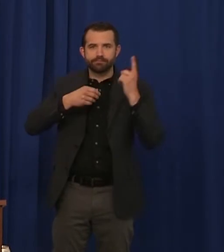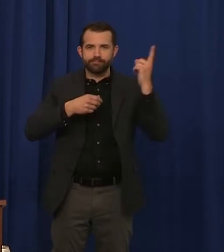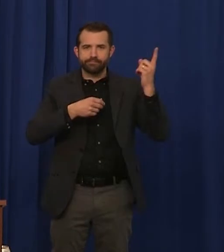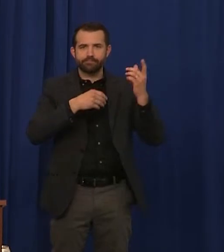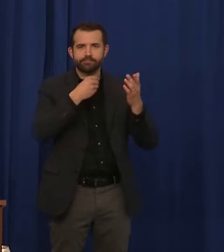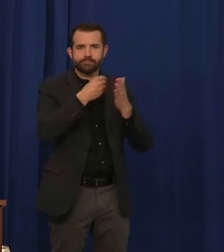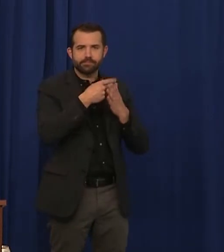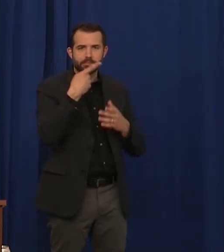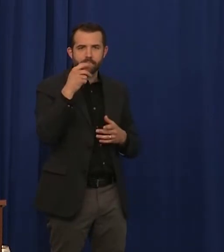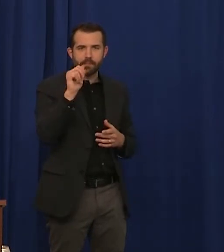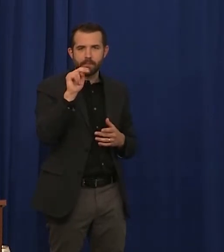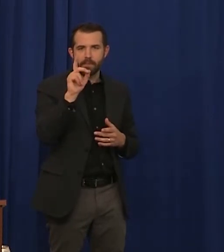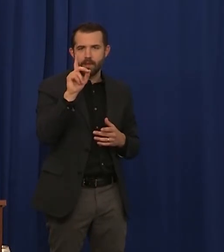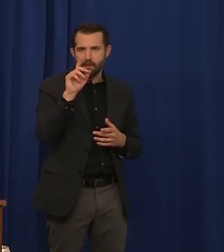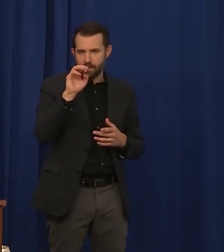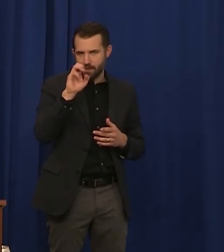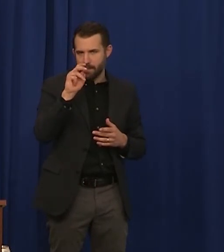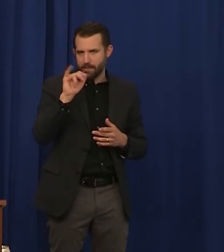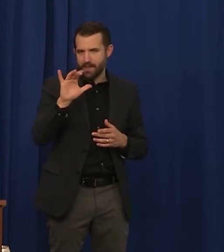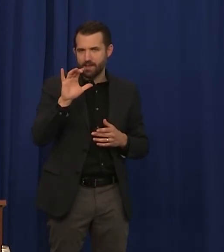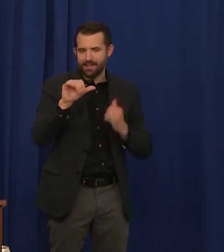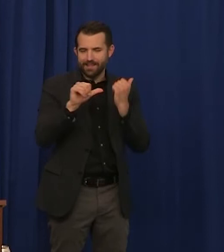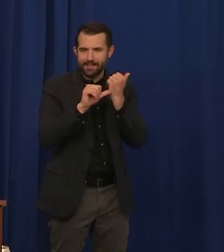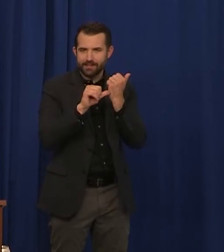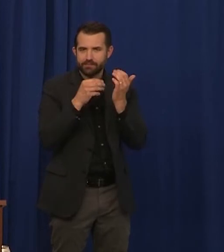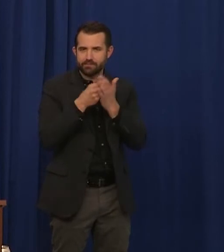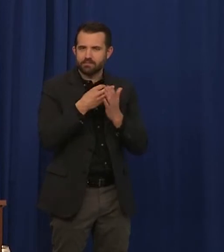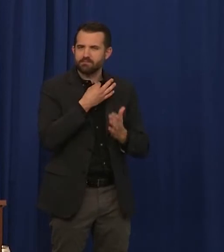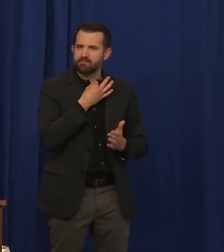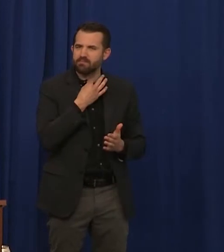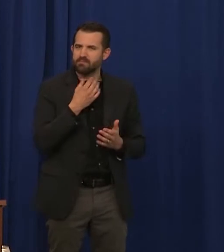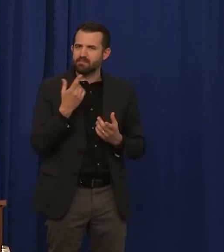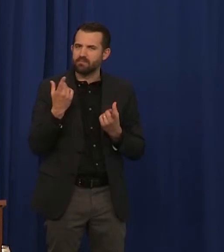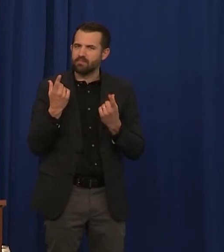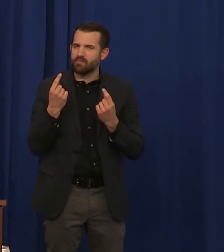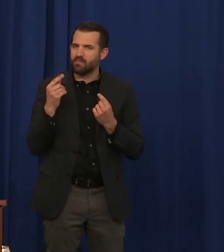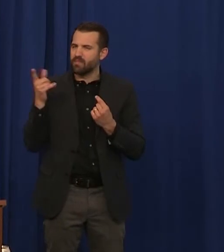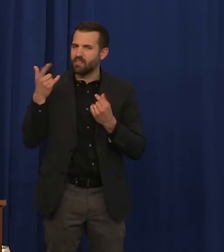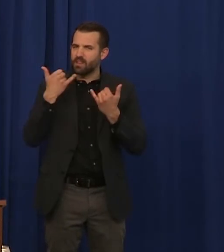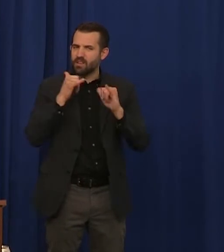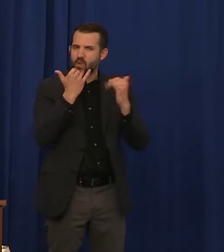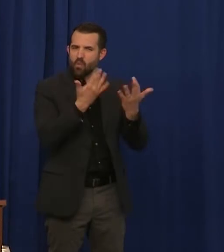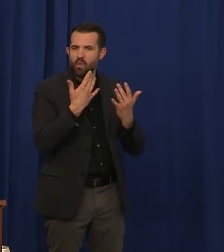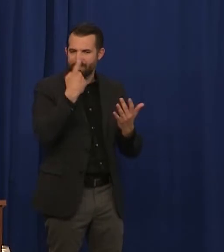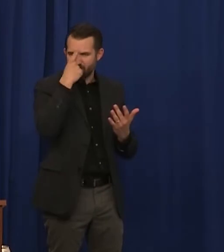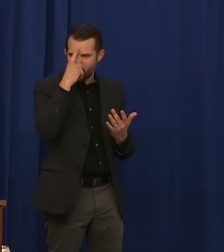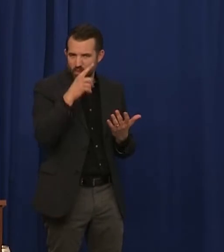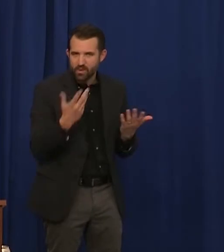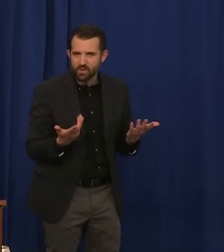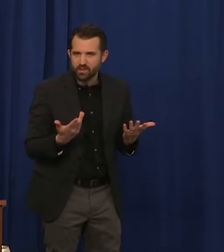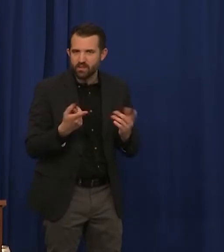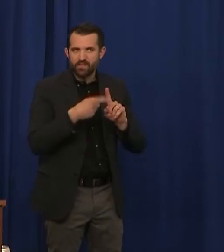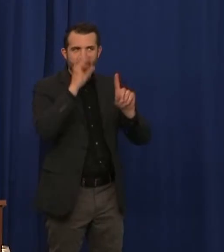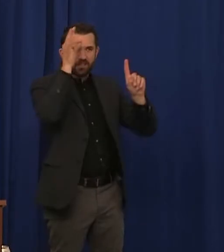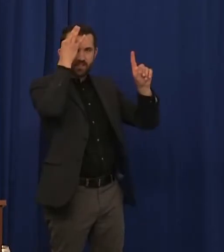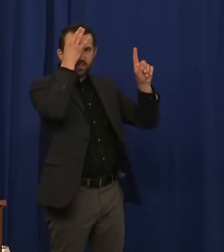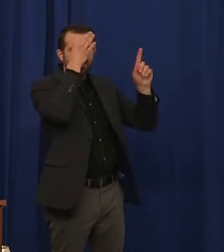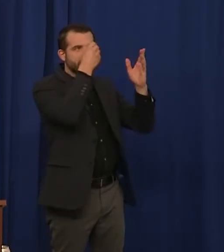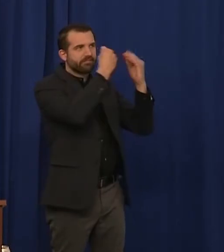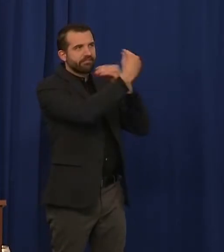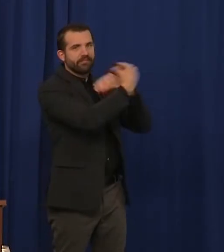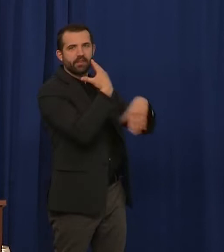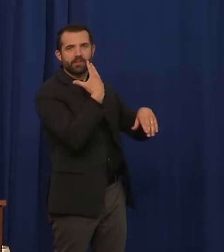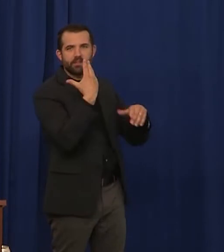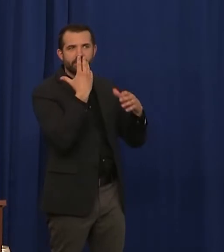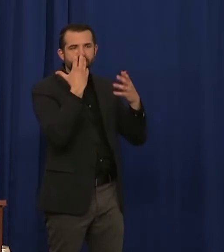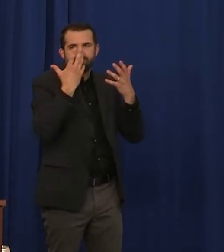what specific guidance Maine is waiting on? Like what do we still need to learn? Well, Sure. And some of the things